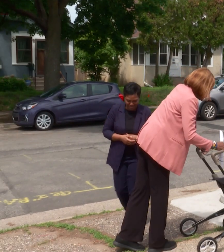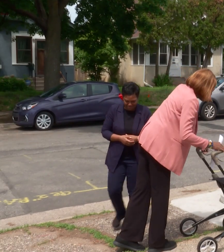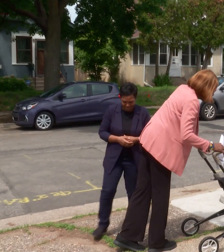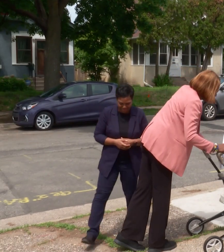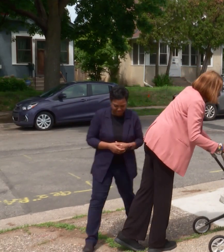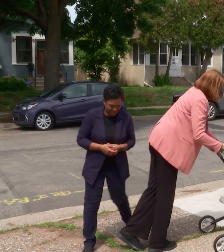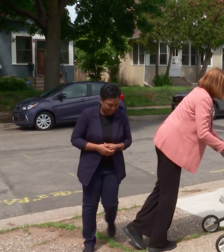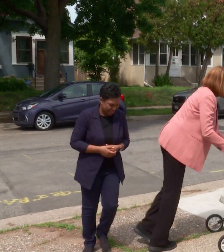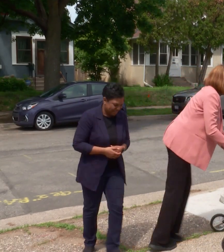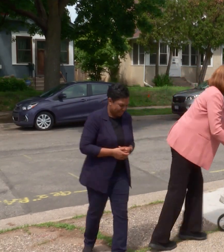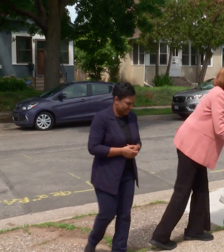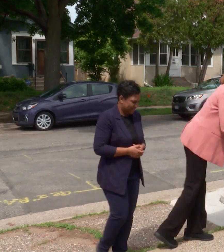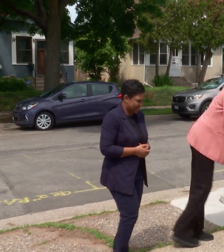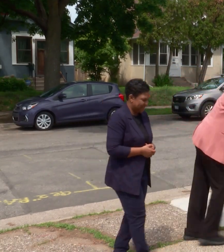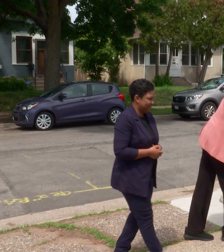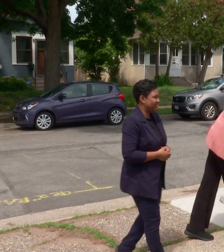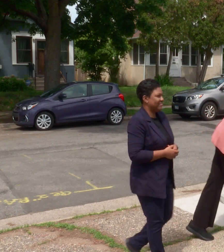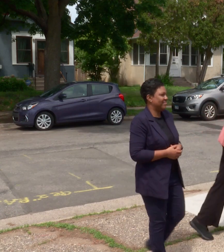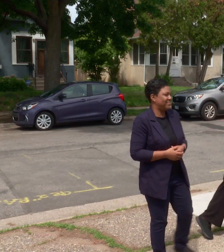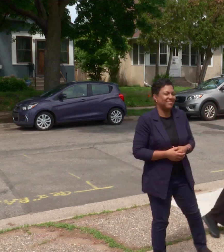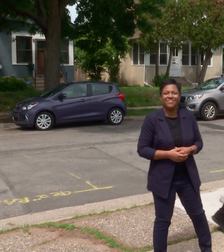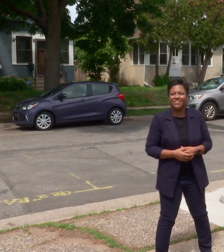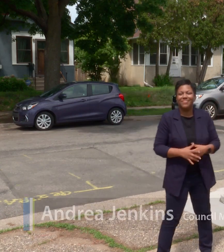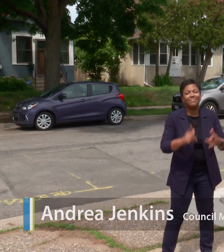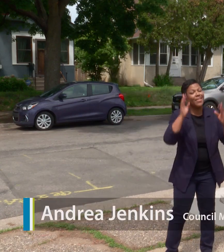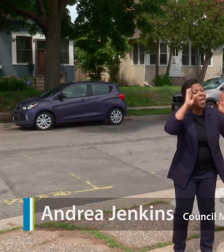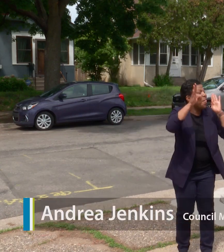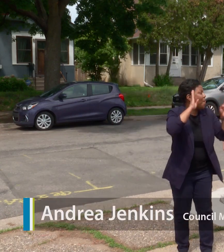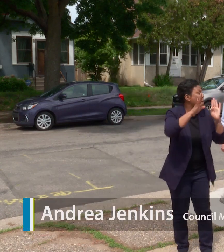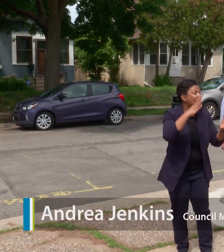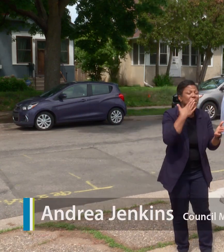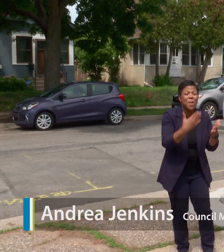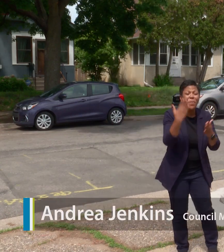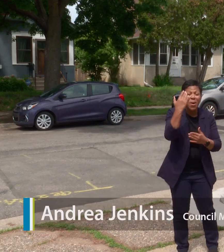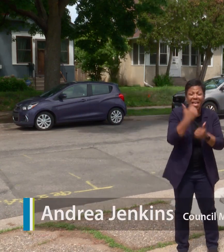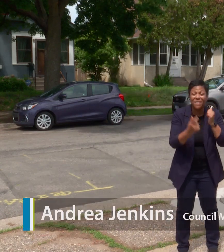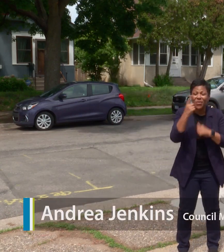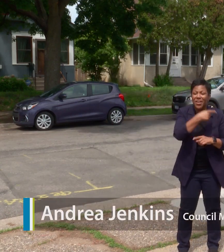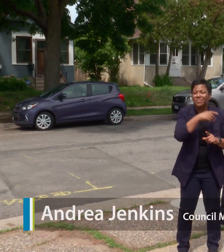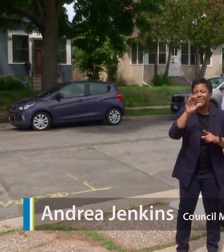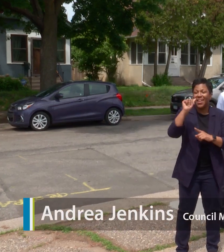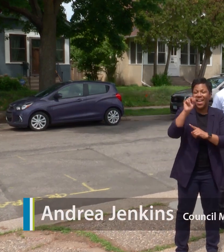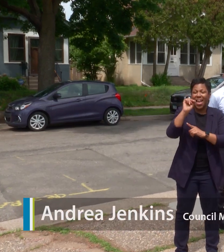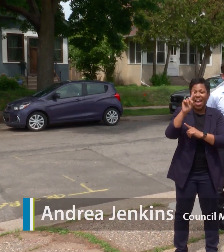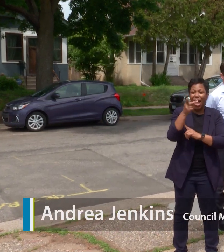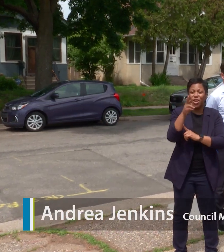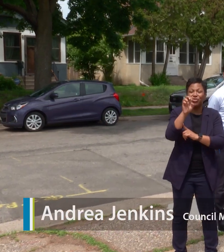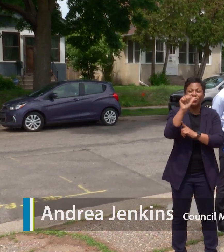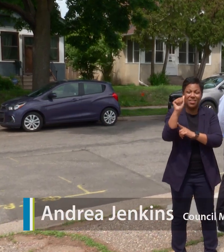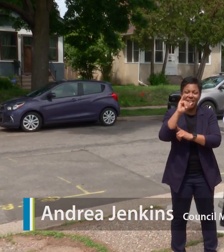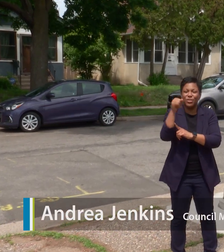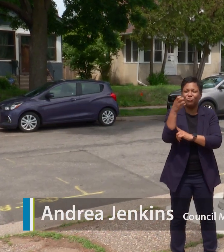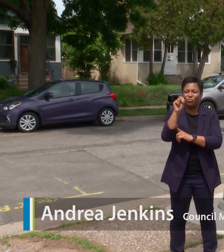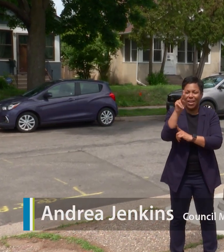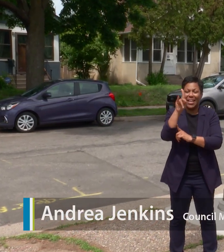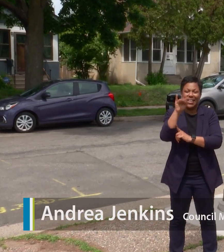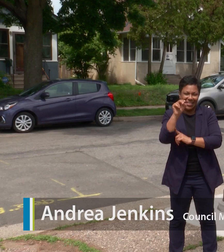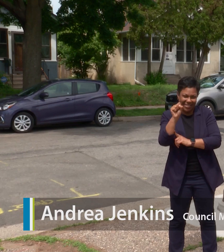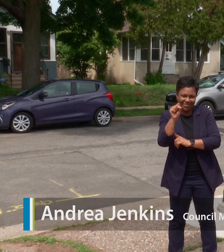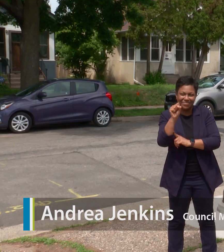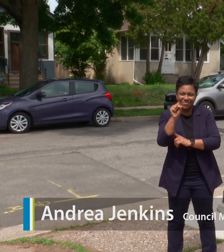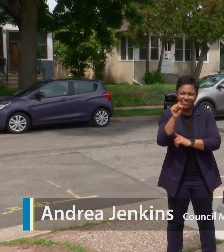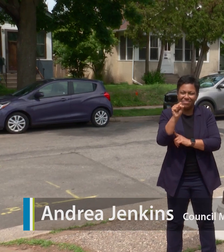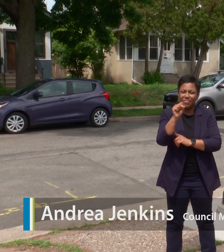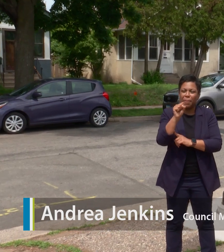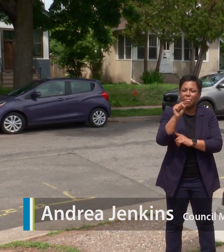see you. Hey, good morning, everyone. My name is Andrea Jenkins, representing Ward 8. And I just want to